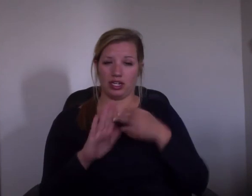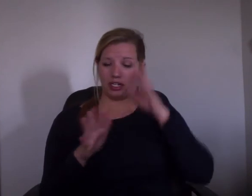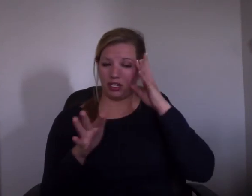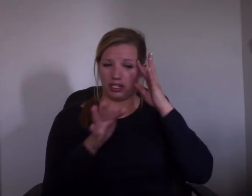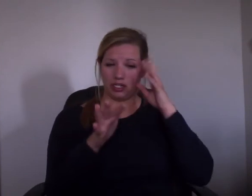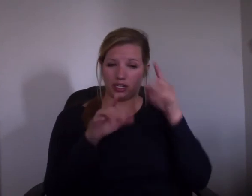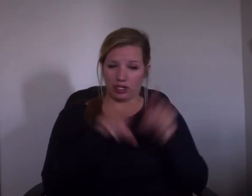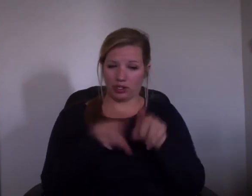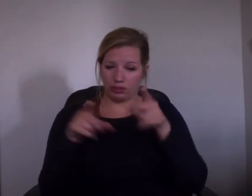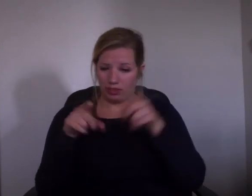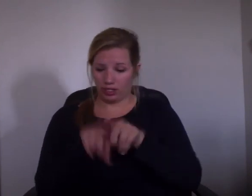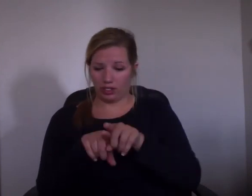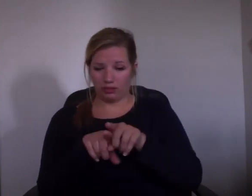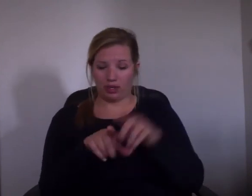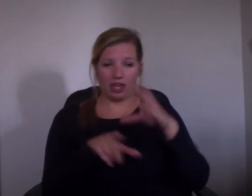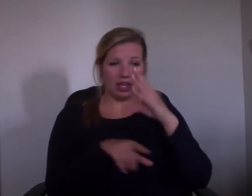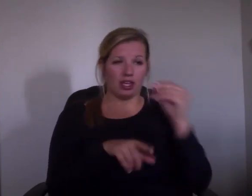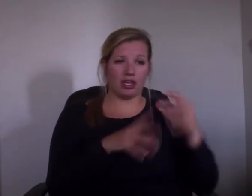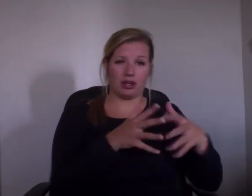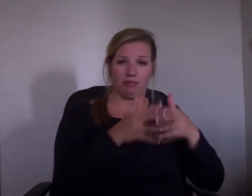from South Vietnam. The story's not over yet.